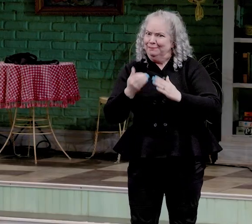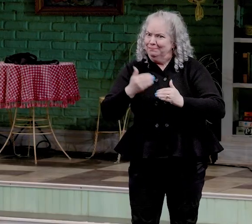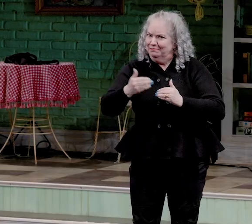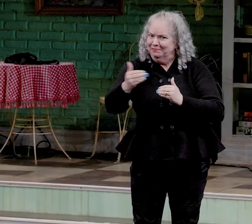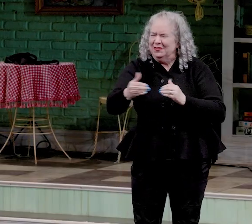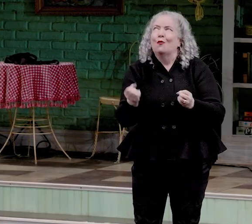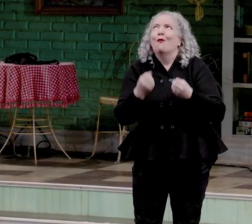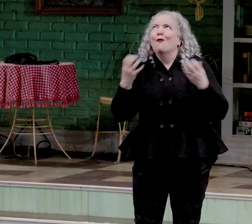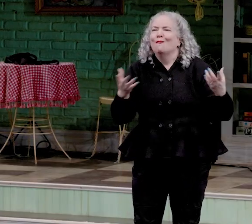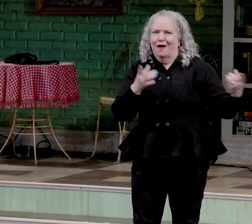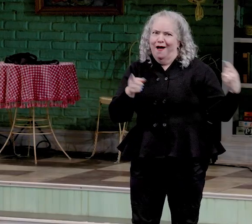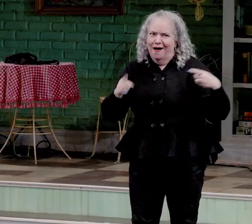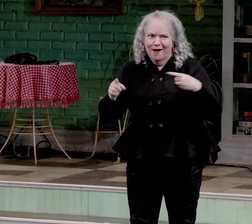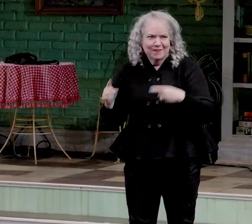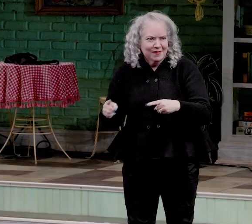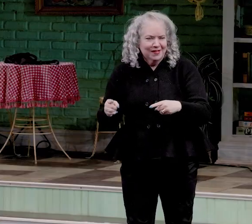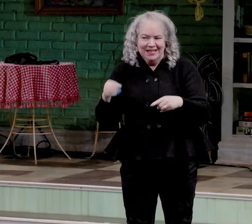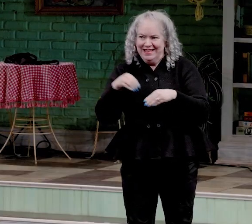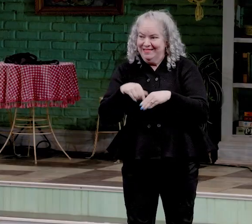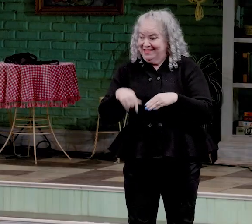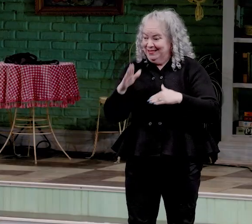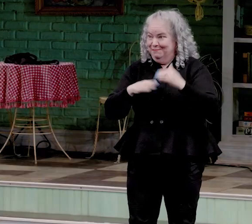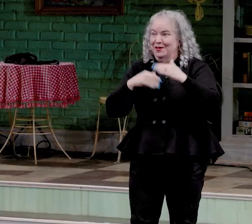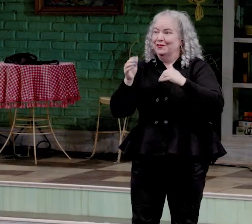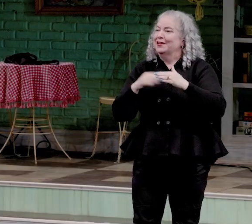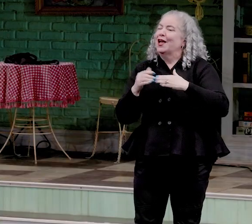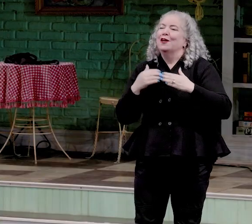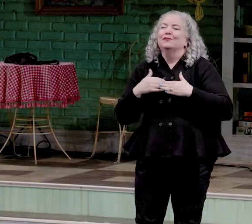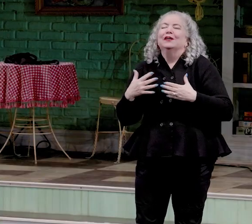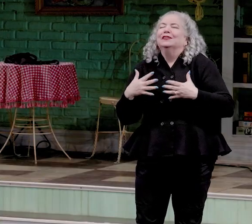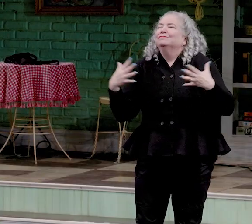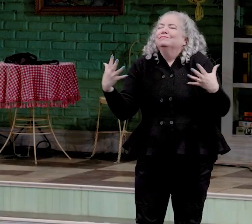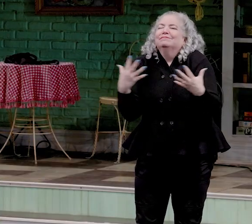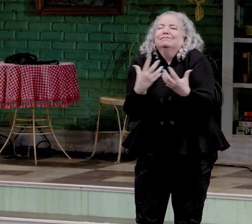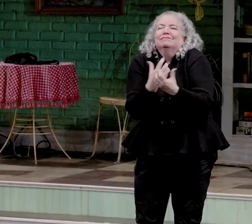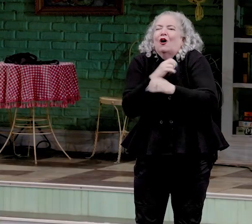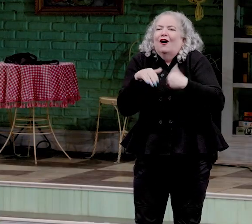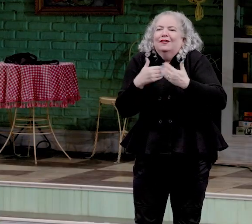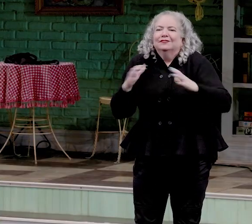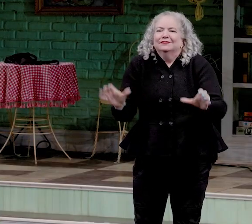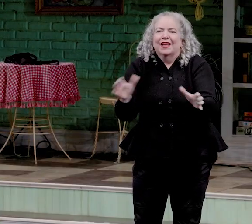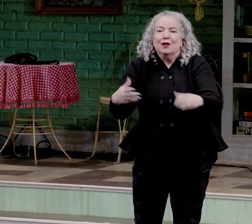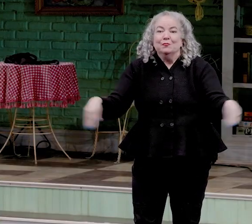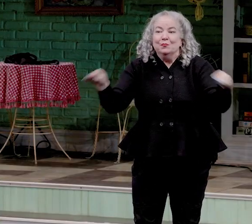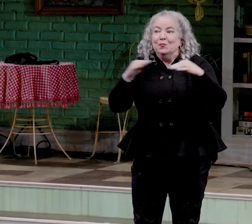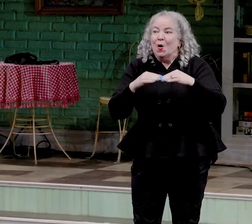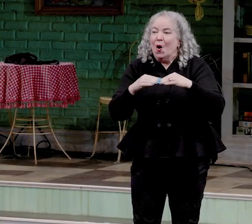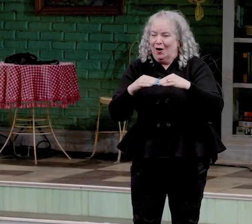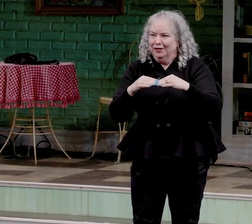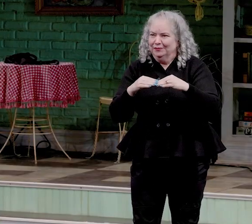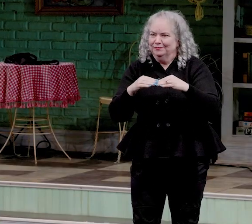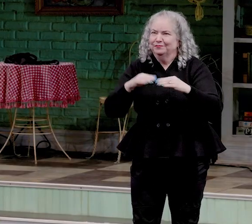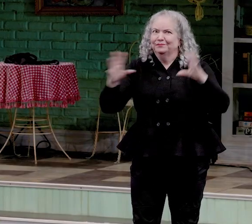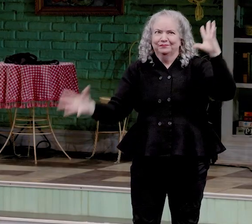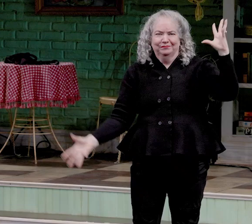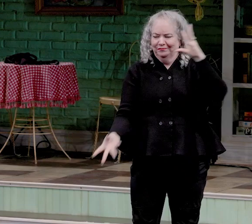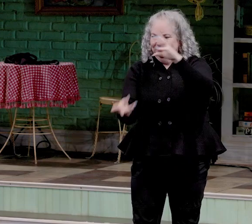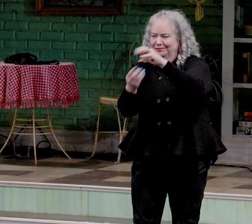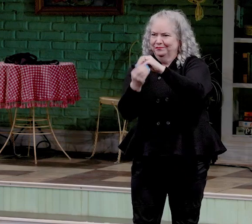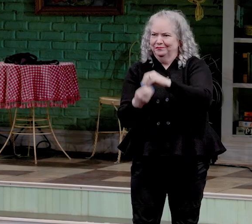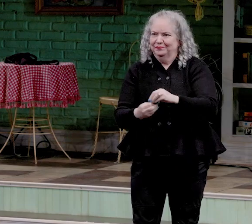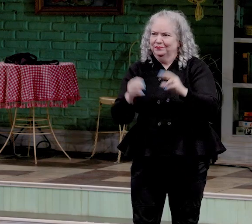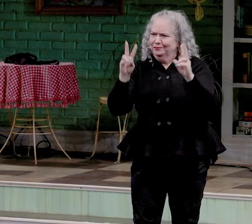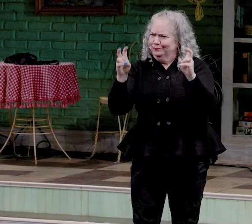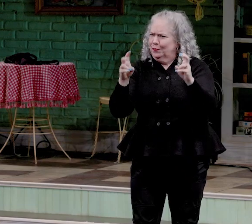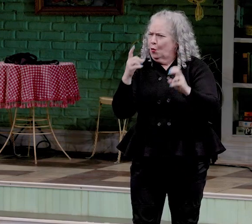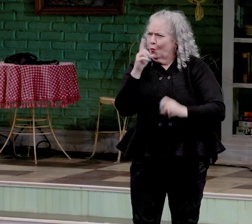much happening and going on in this building, and we embrace all of this activity and more under the umbrella of One